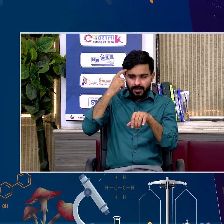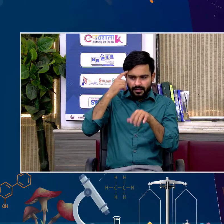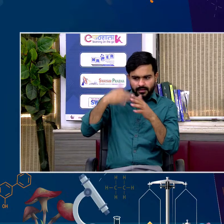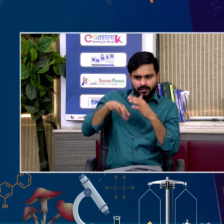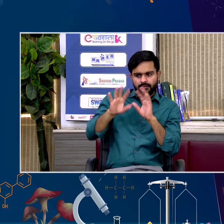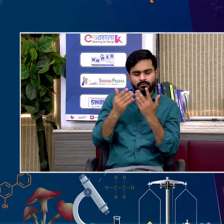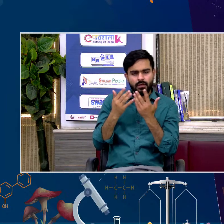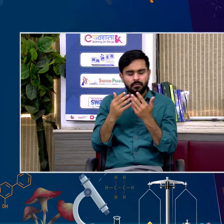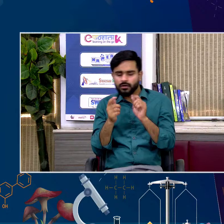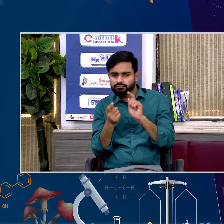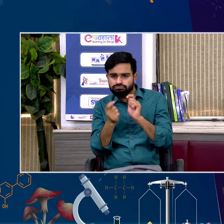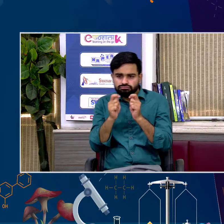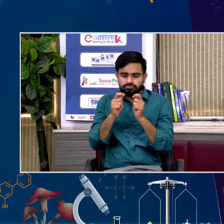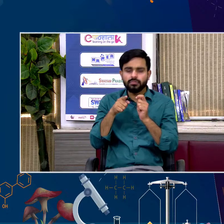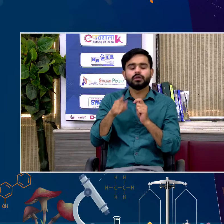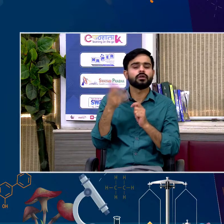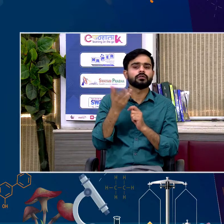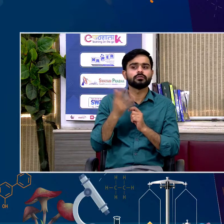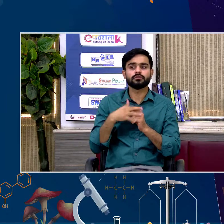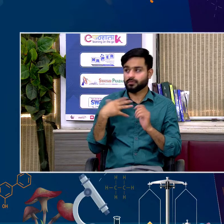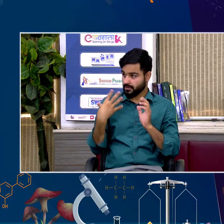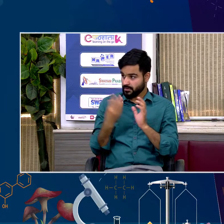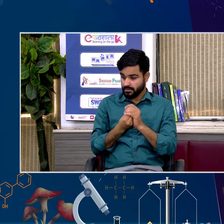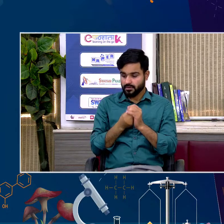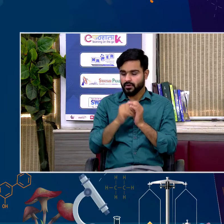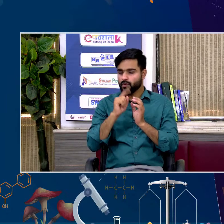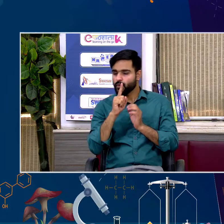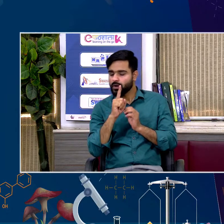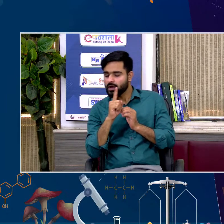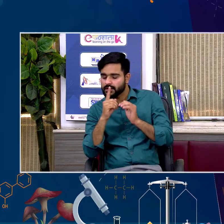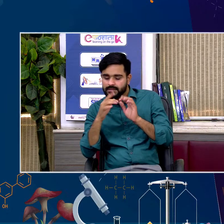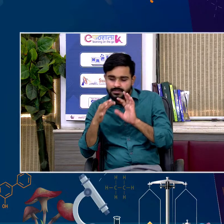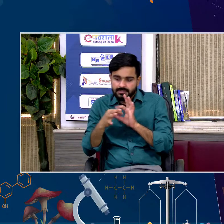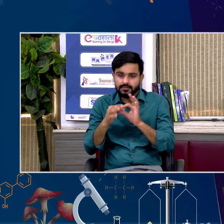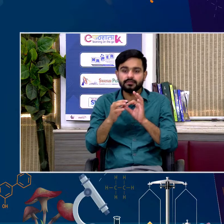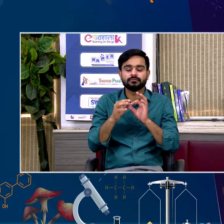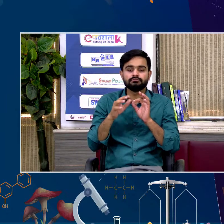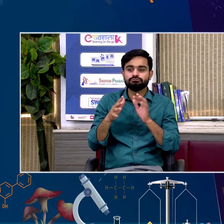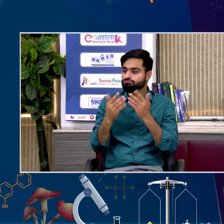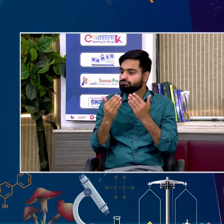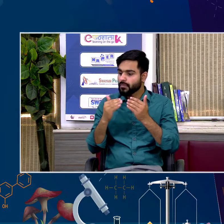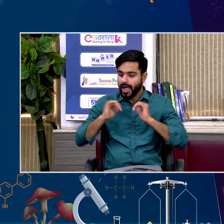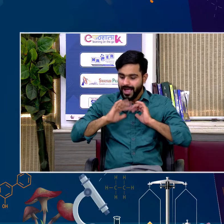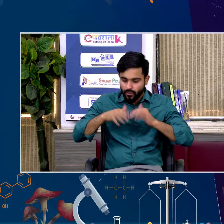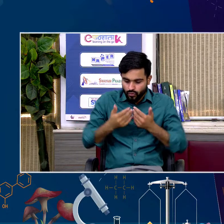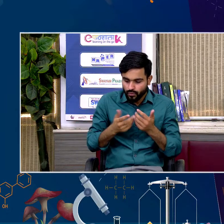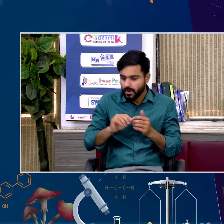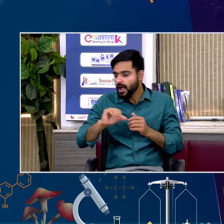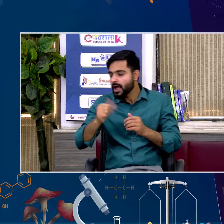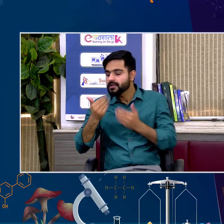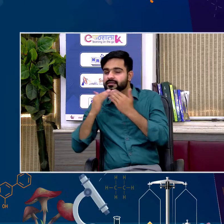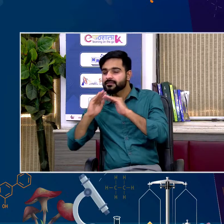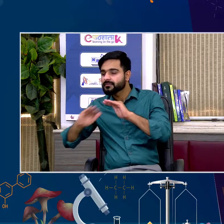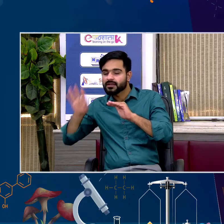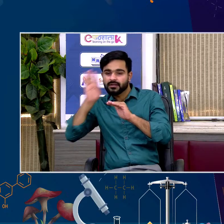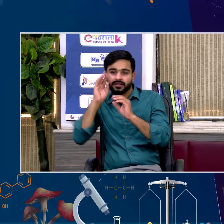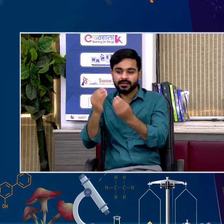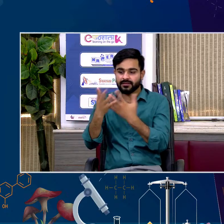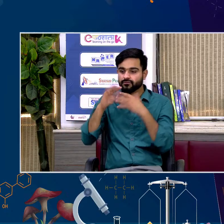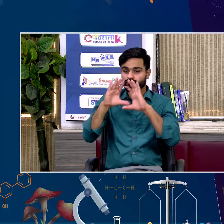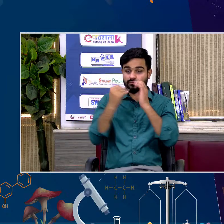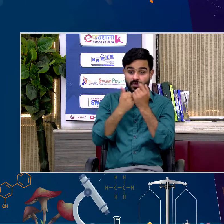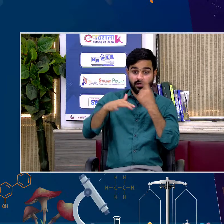be magnified. That is why you would want to eliminate as much as possible the other sensory information in the